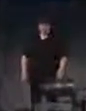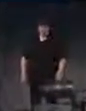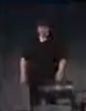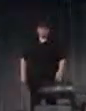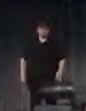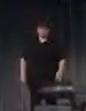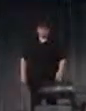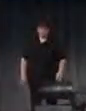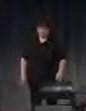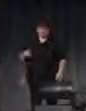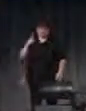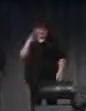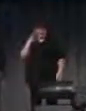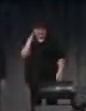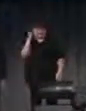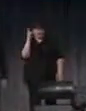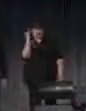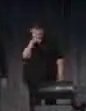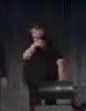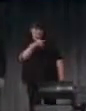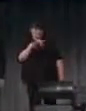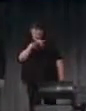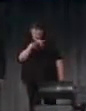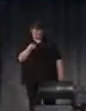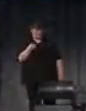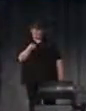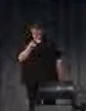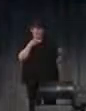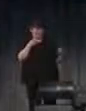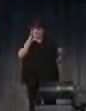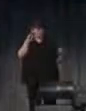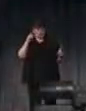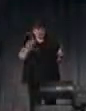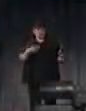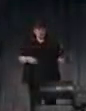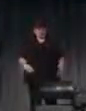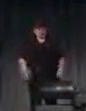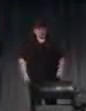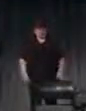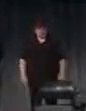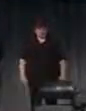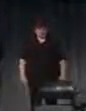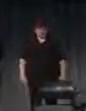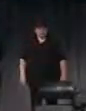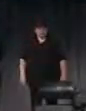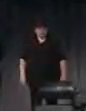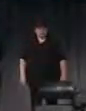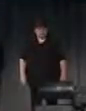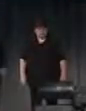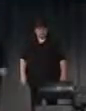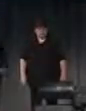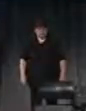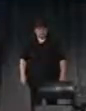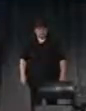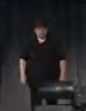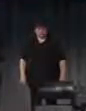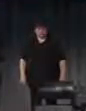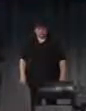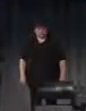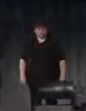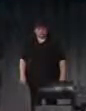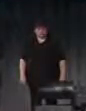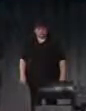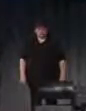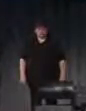I think I have a question, and I think it's a question for Josh, but I have to sort of work it through to get to that point. So,